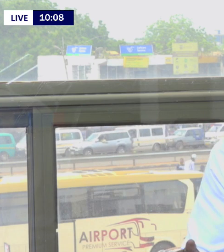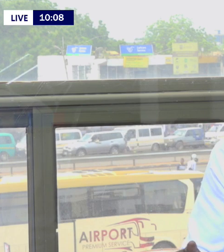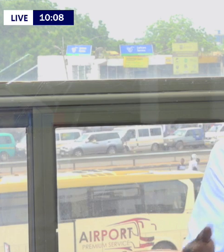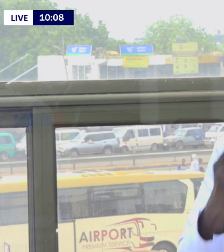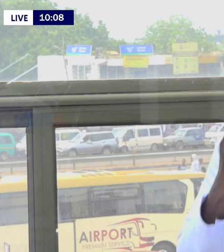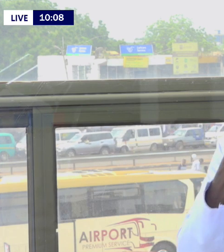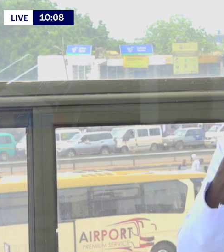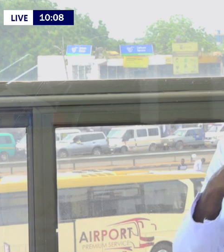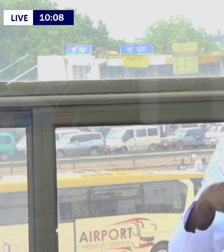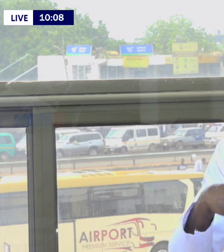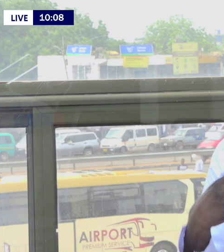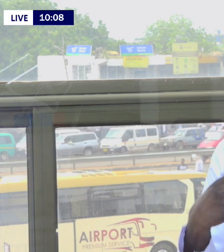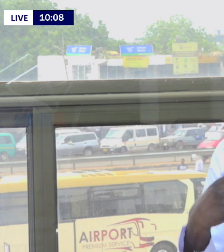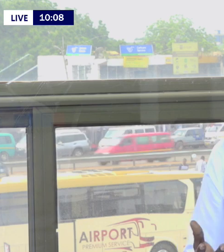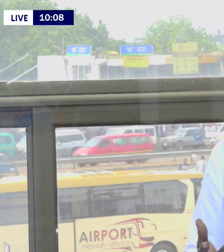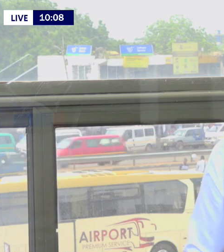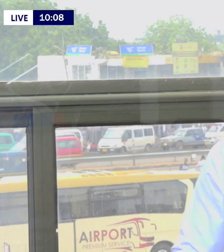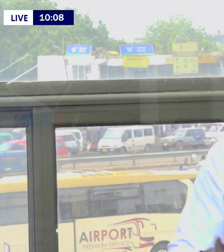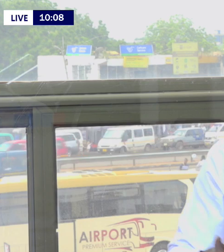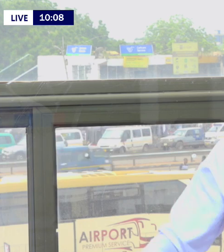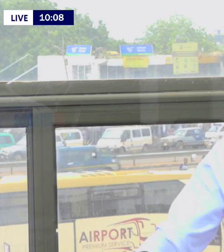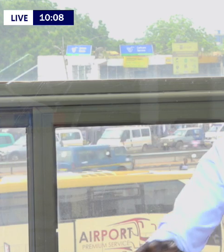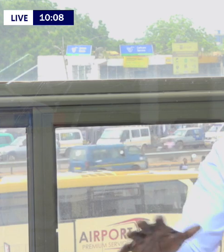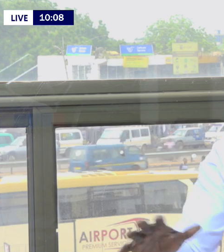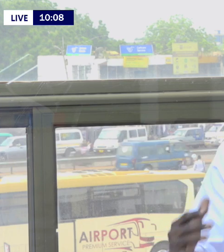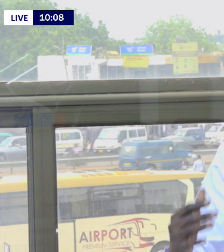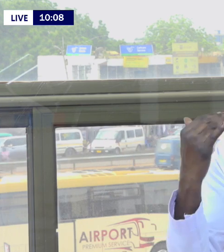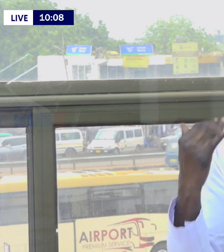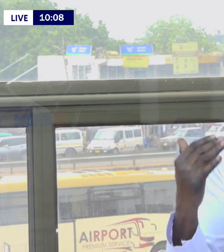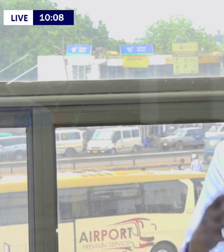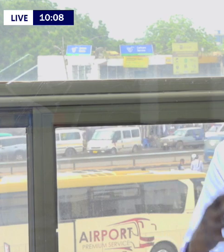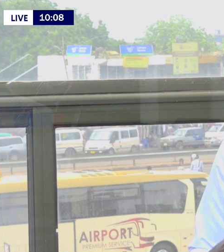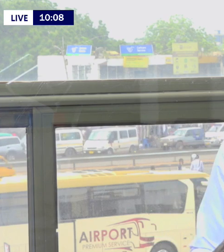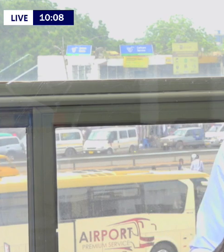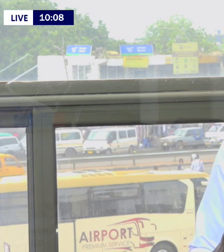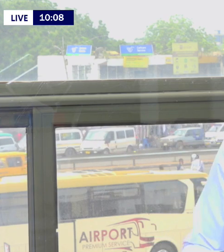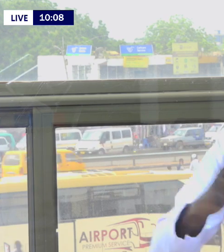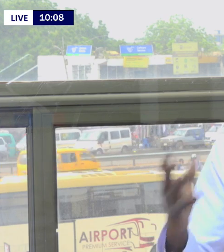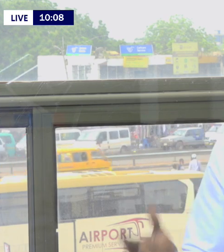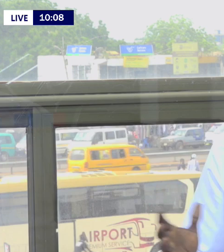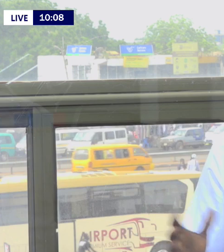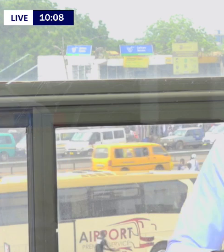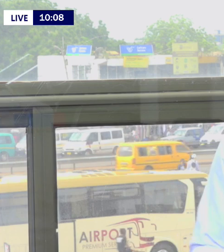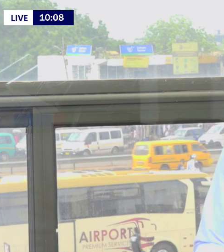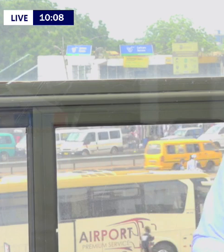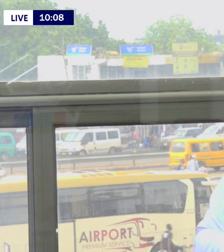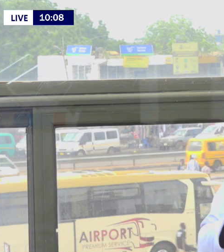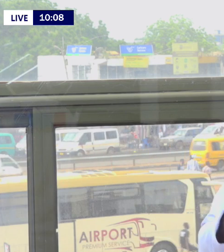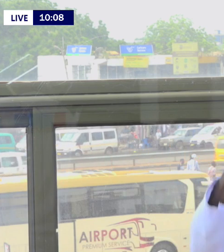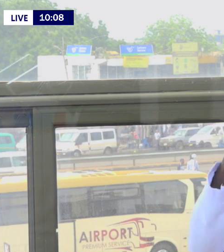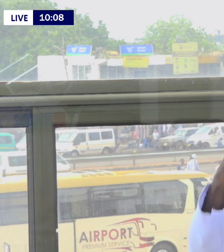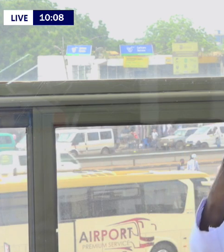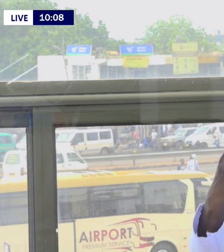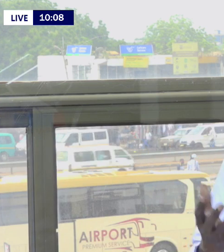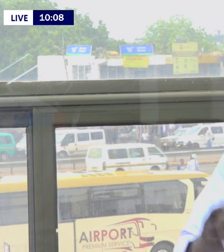ko nti ya si ma yan fa yan san kika ya nim unim say ma be kika table yi so ile medim nsa ka manim a anything can happen nti no ma